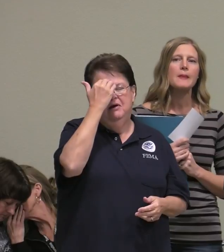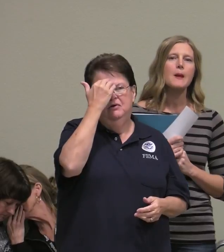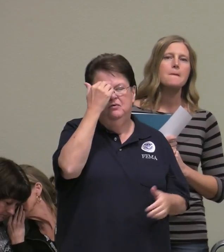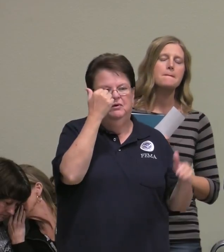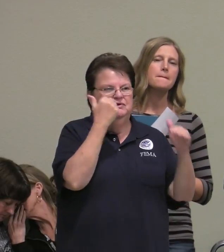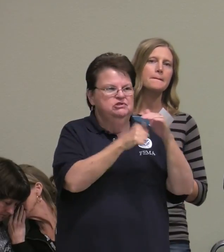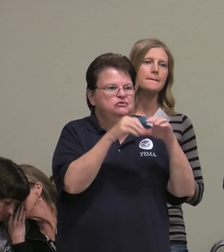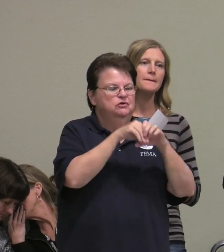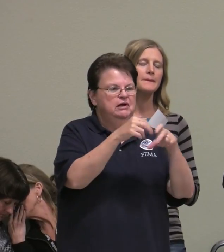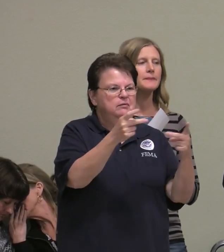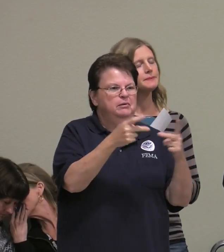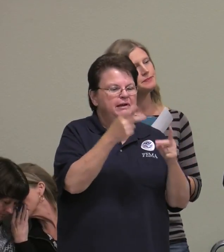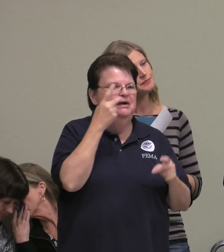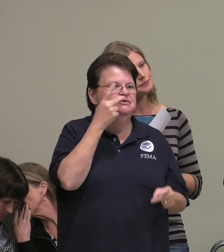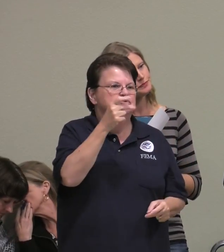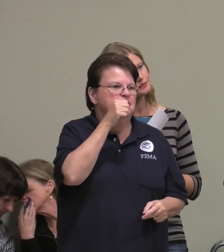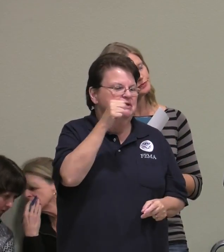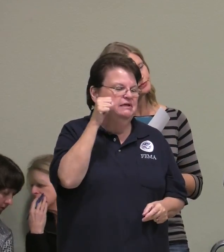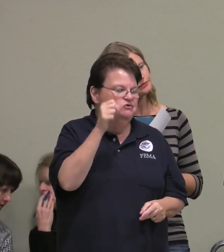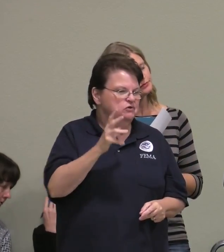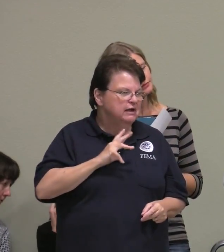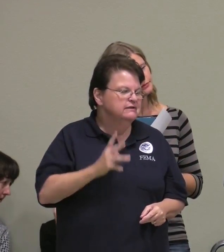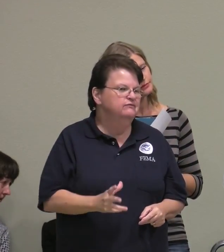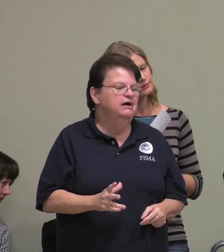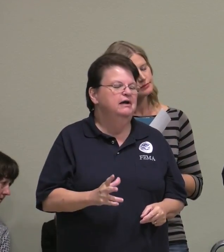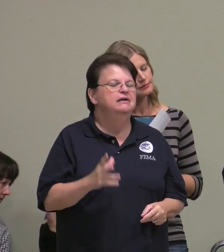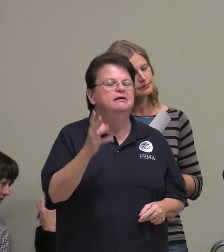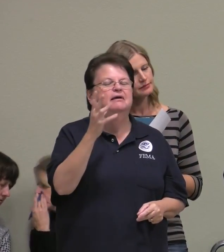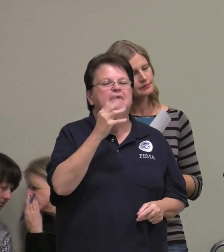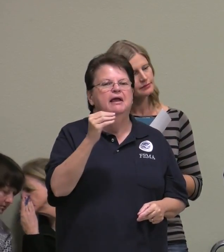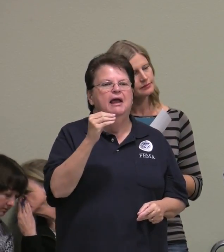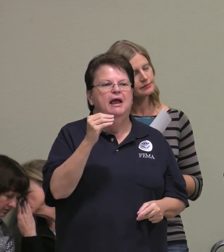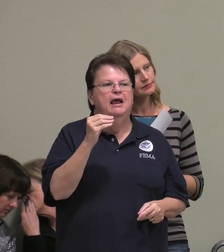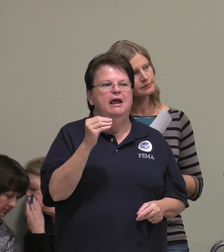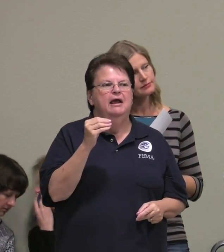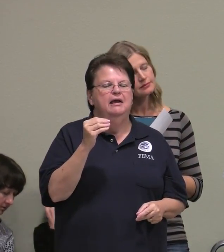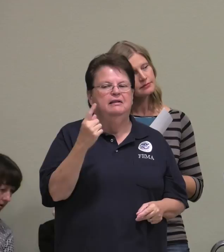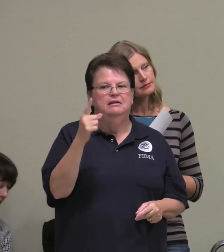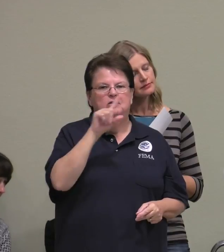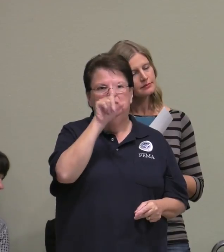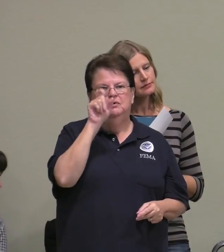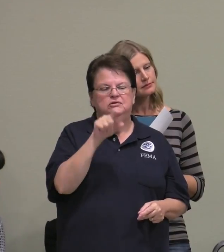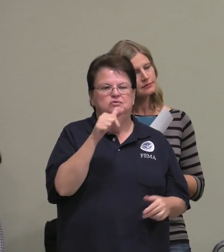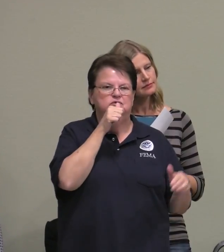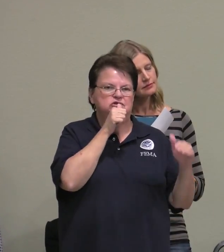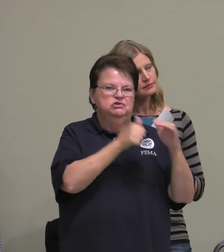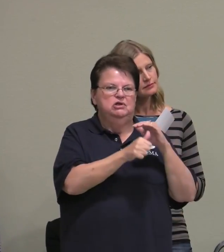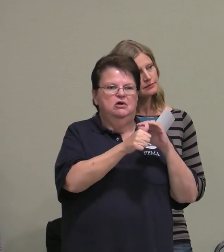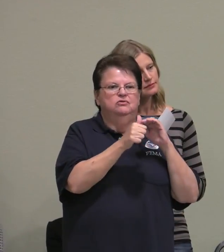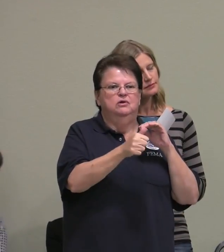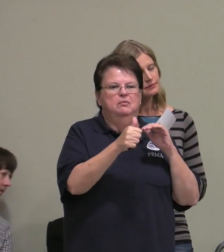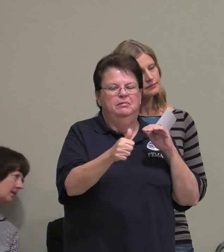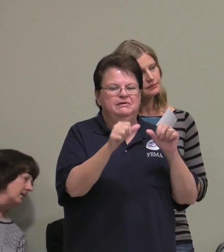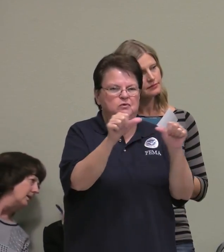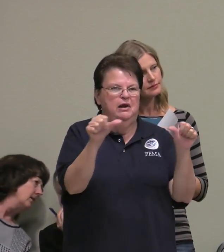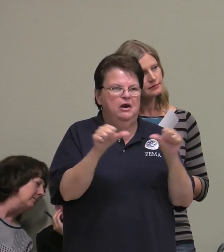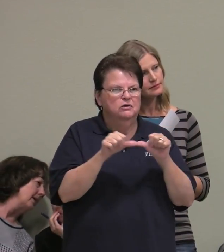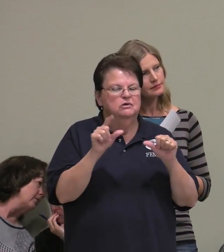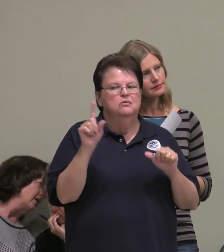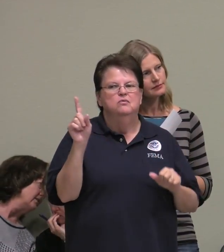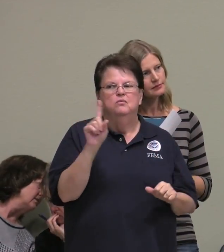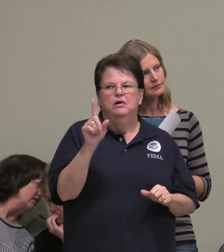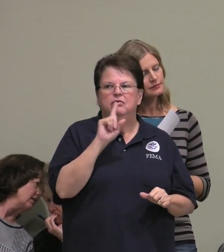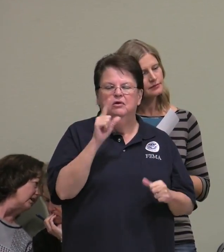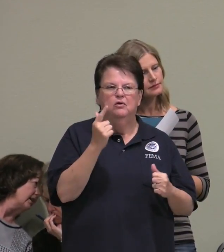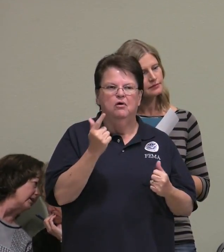shelter it in place. I saw it yesterday. It's fine. And it was asked the question do we shelter in place in areas where there are